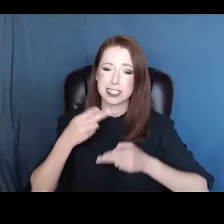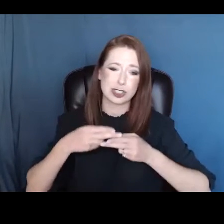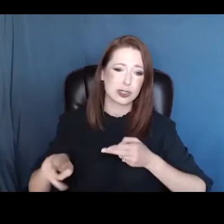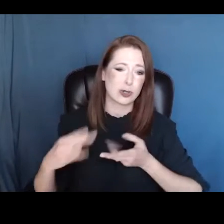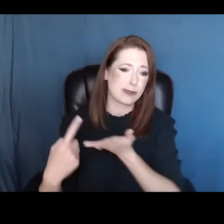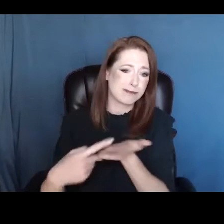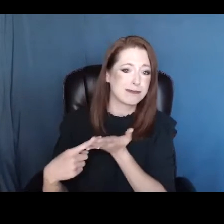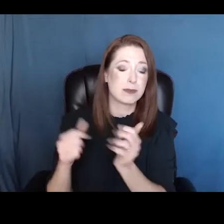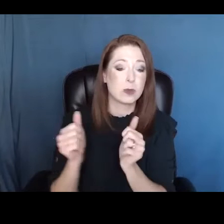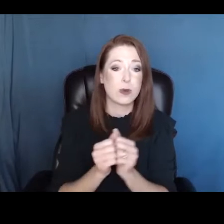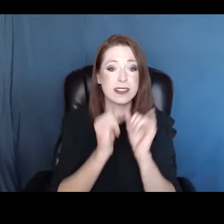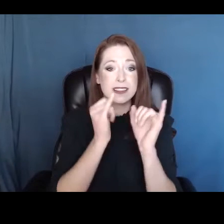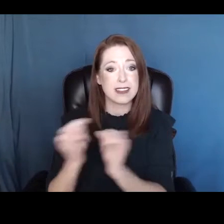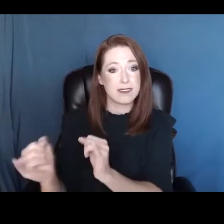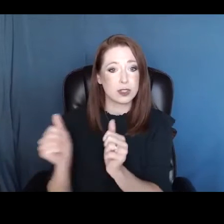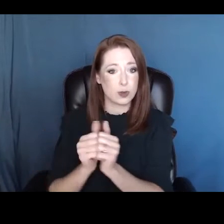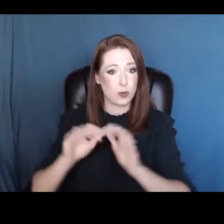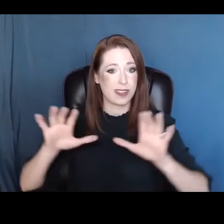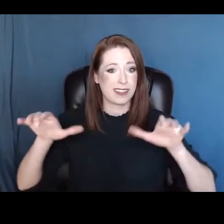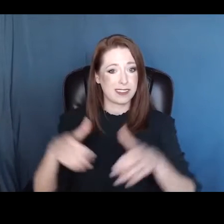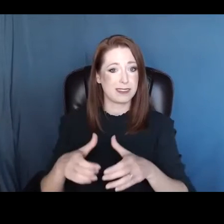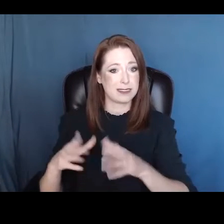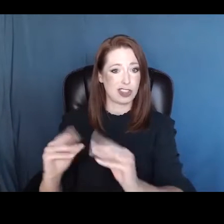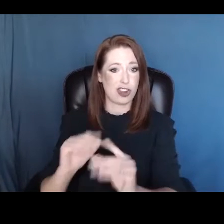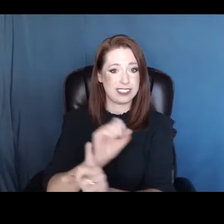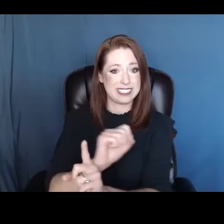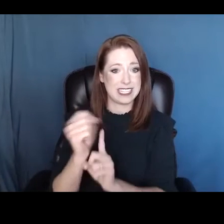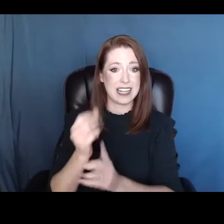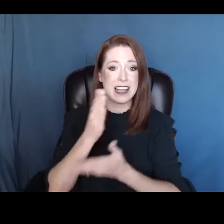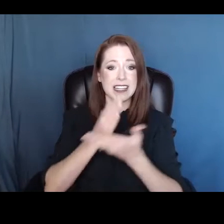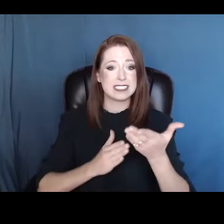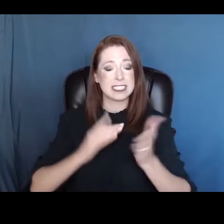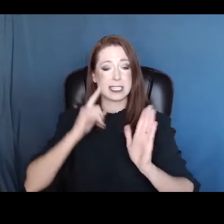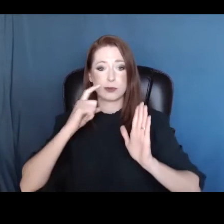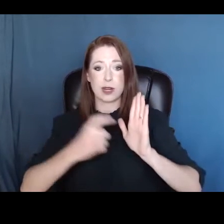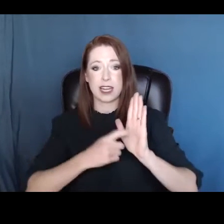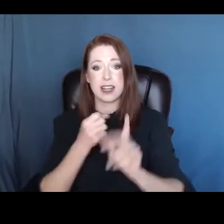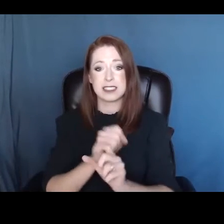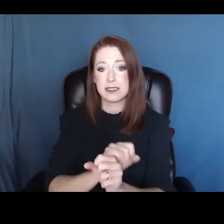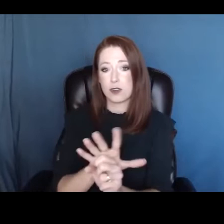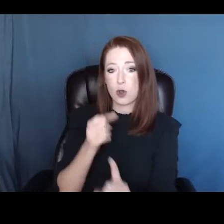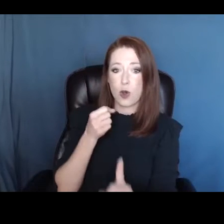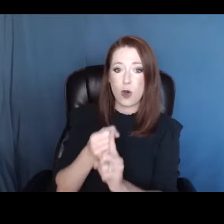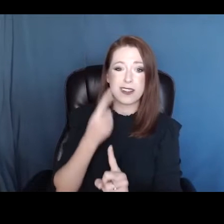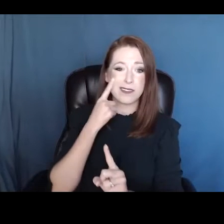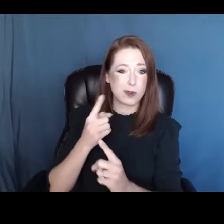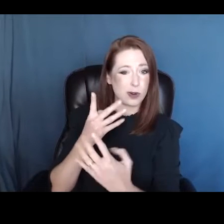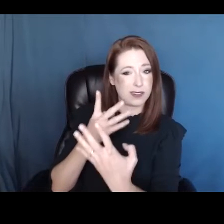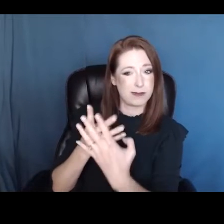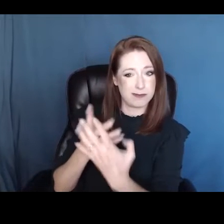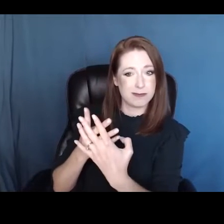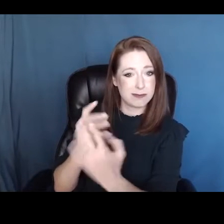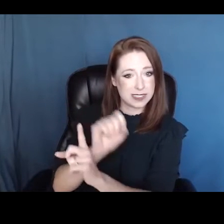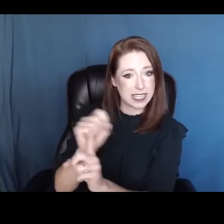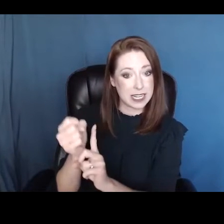in congregate settings. There was some acknowledgement of the impact of COVID in correctional facilities,